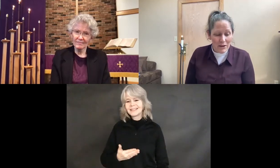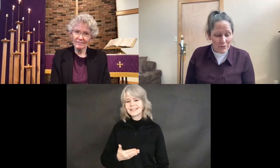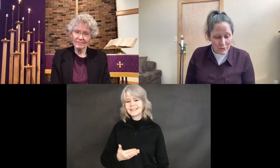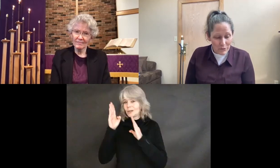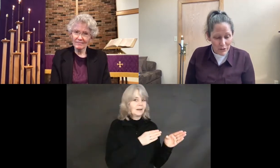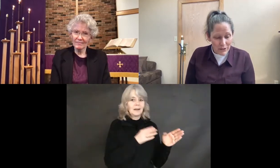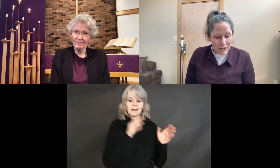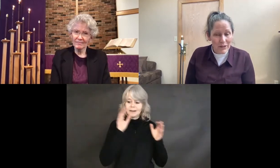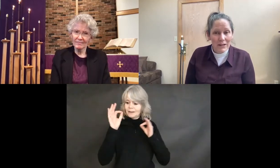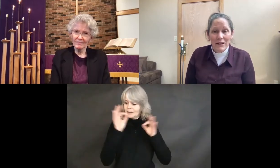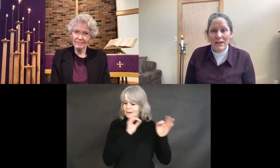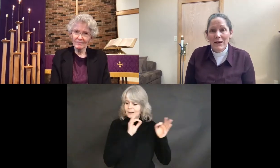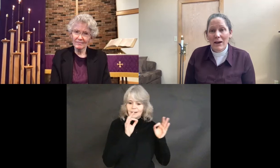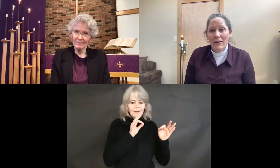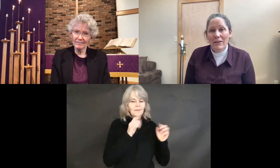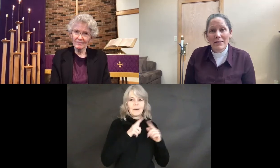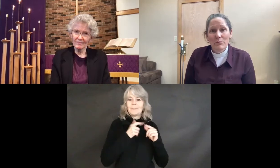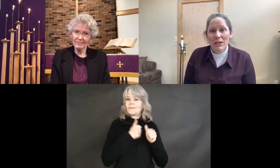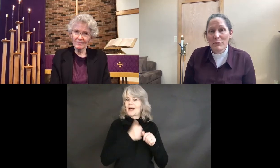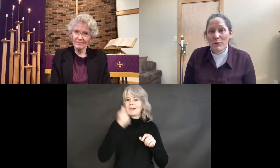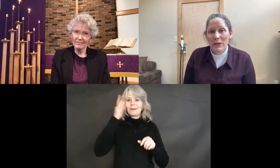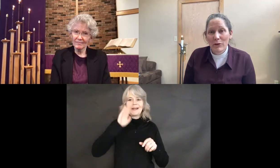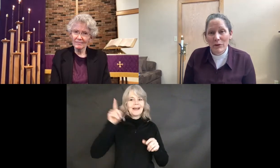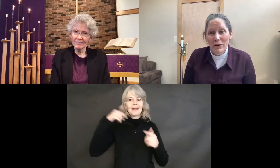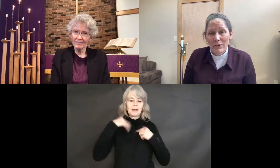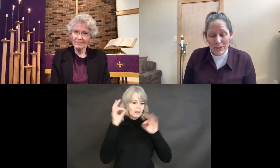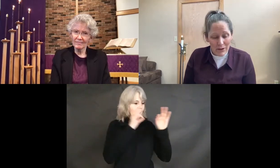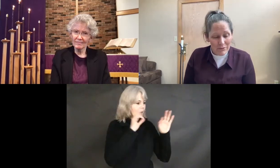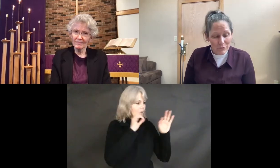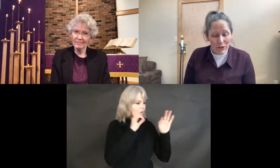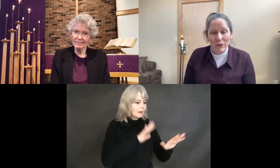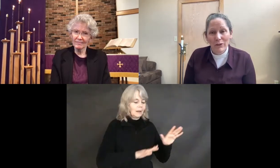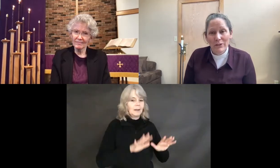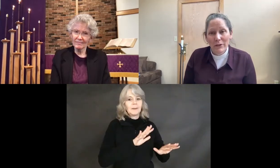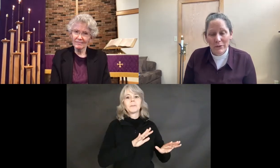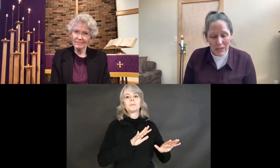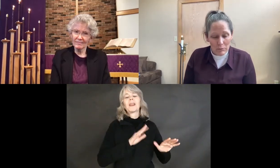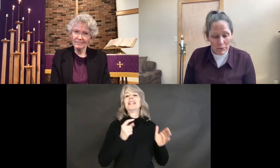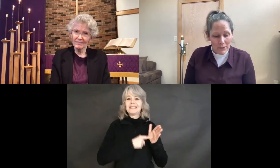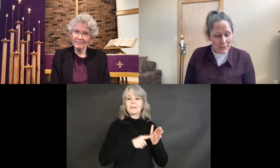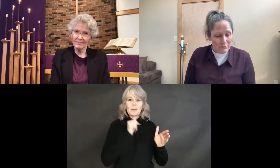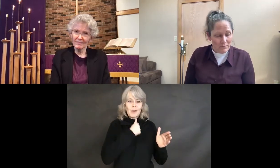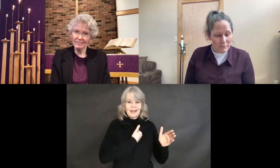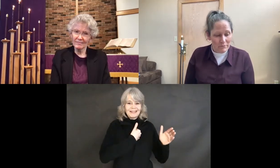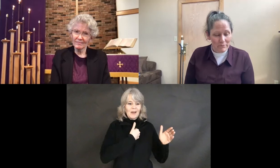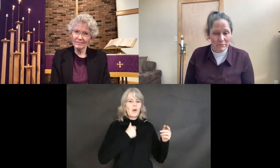the Lord, and that sometimes we hurt ourselves and we hurt our neighbors.